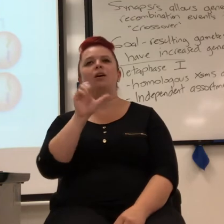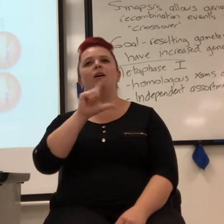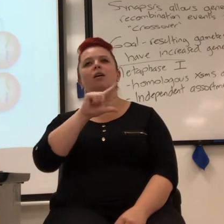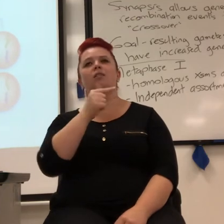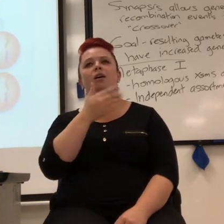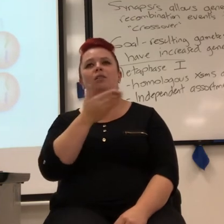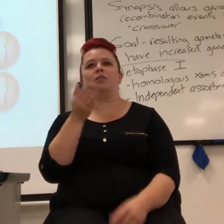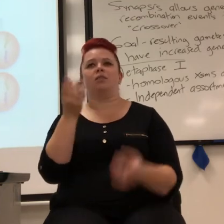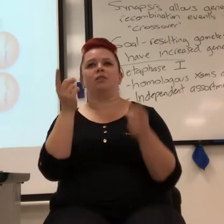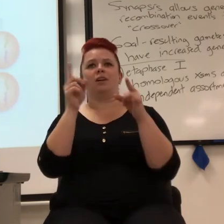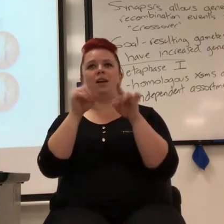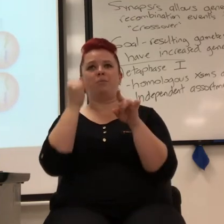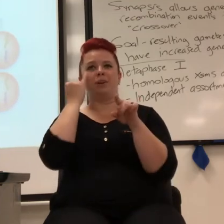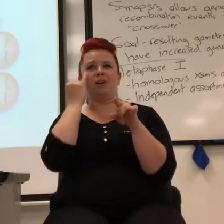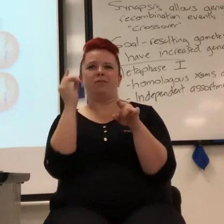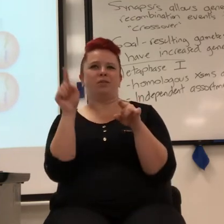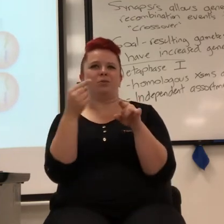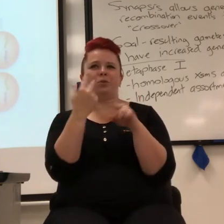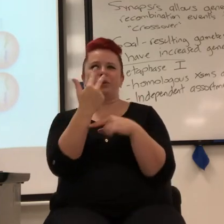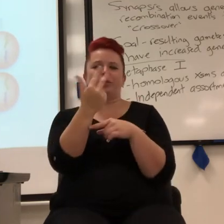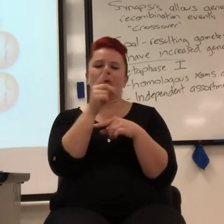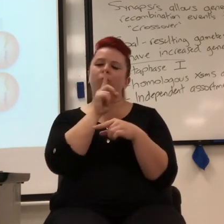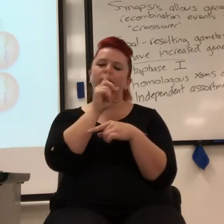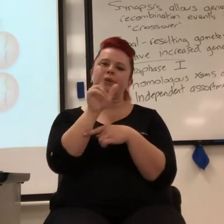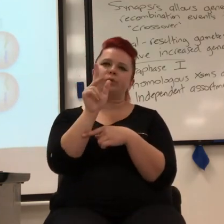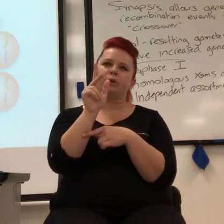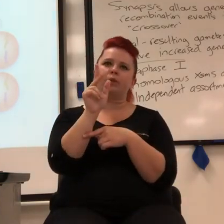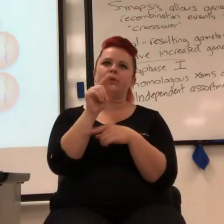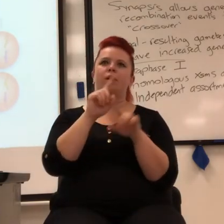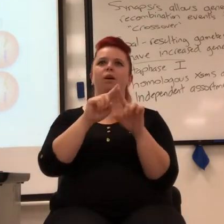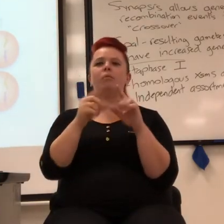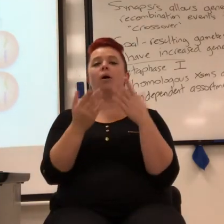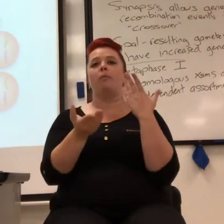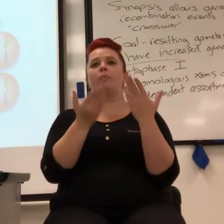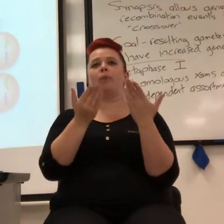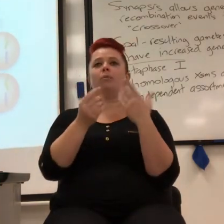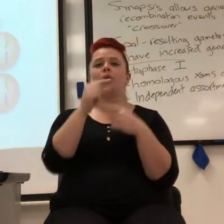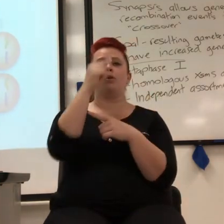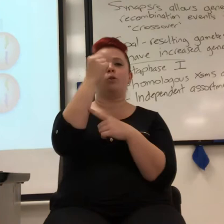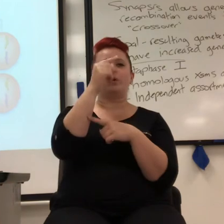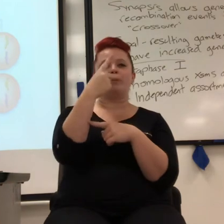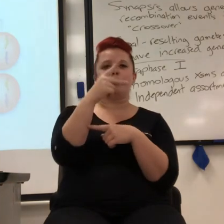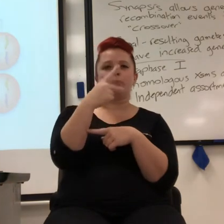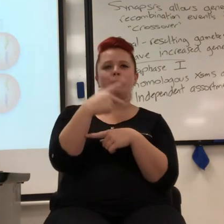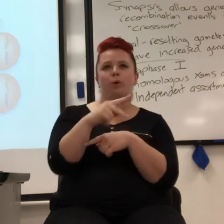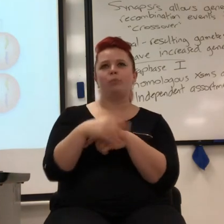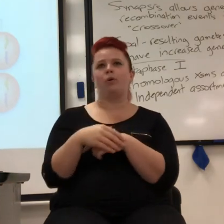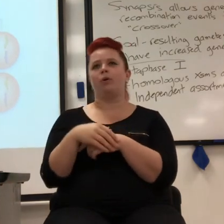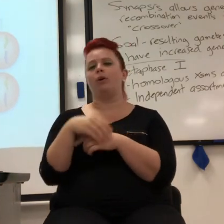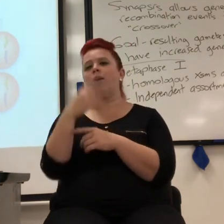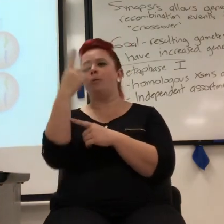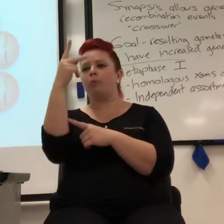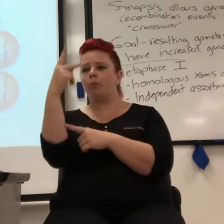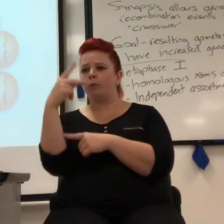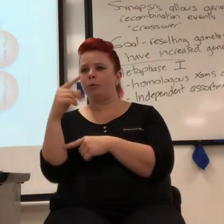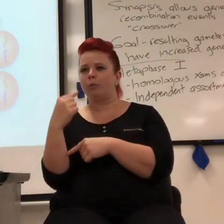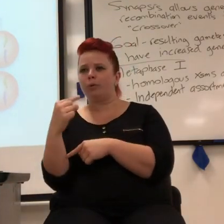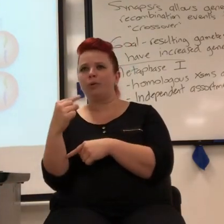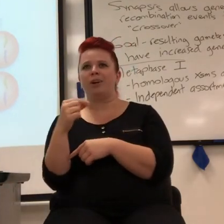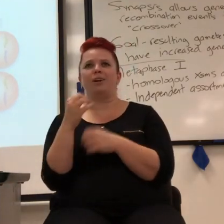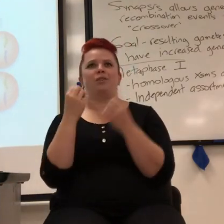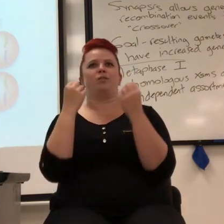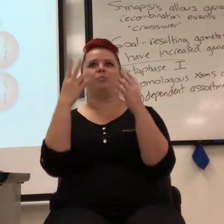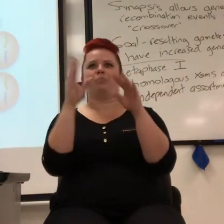it's only three, but really it's 23, is green, purple, purple on this side, or on this one it's purple, purple, green, okay? So those are